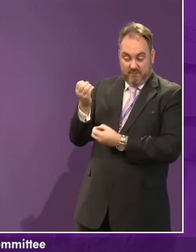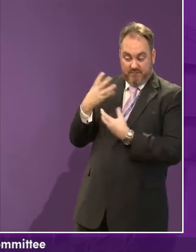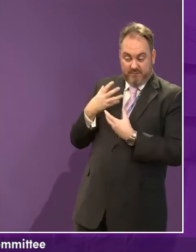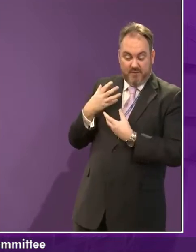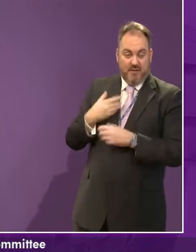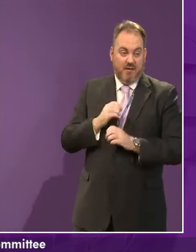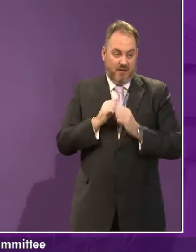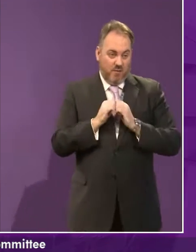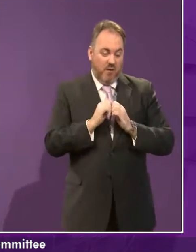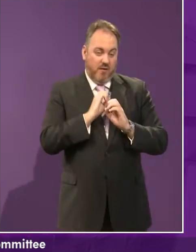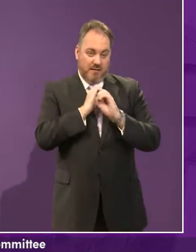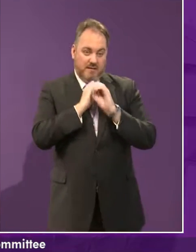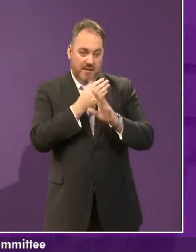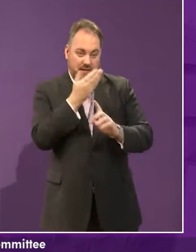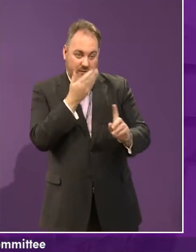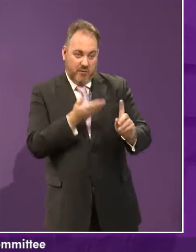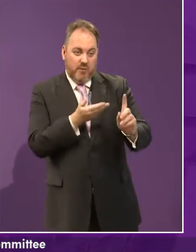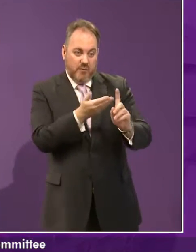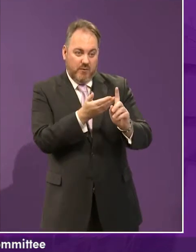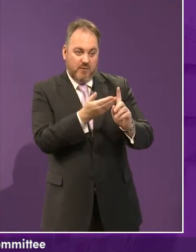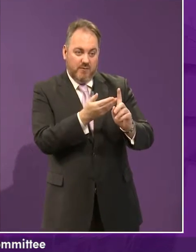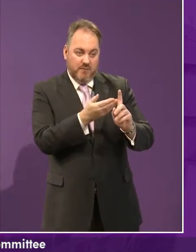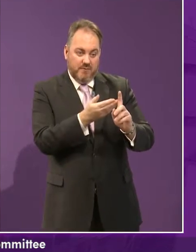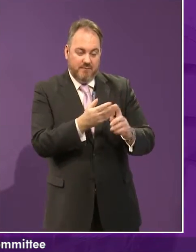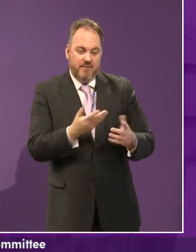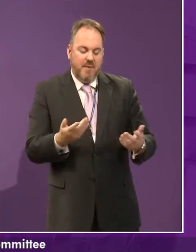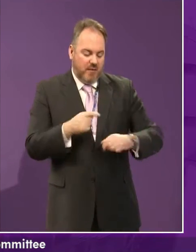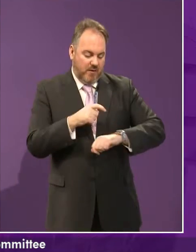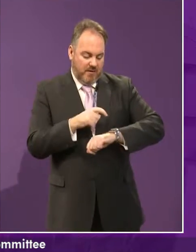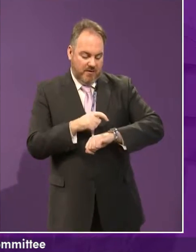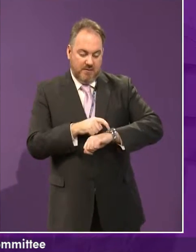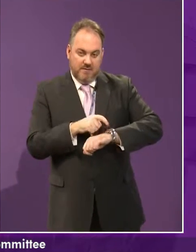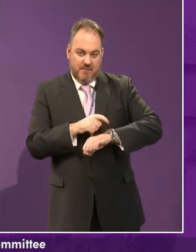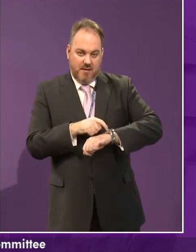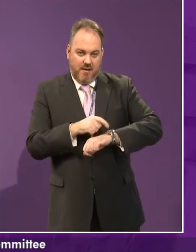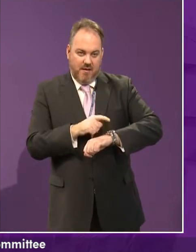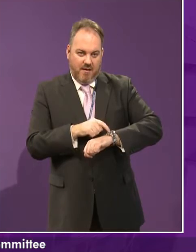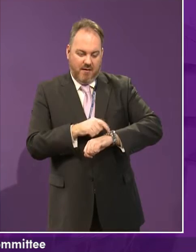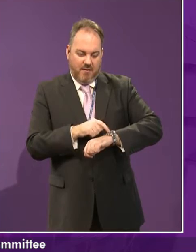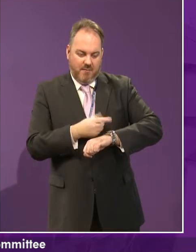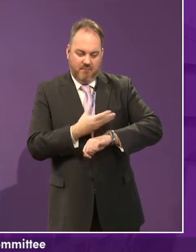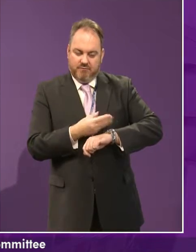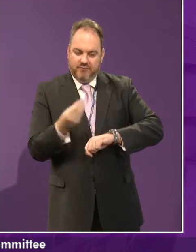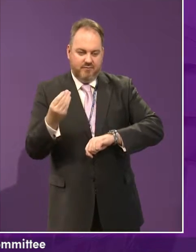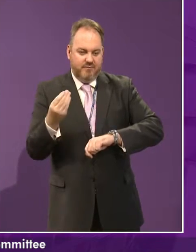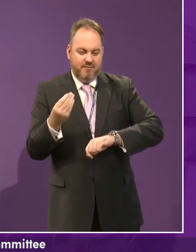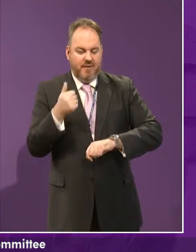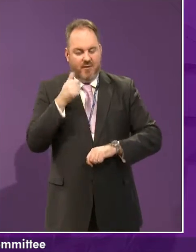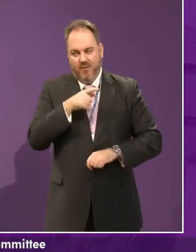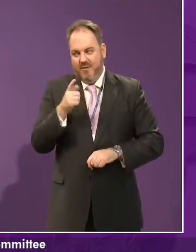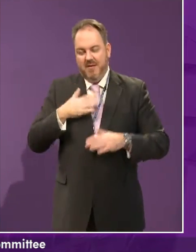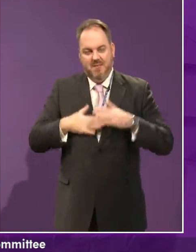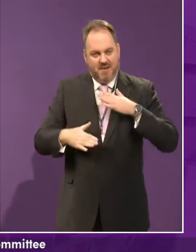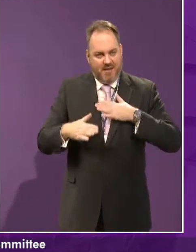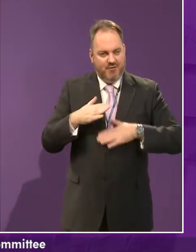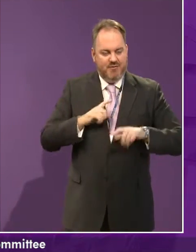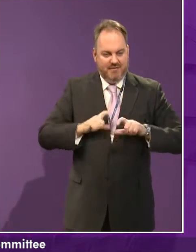consider in your work going forward. We're well over a time for you this morning, and you've been very patient because you've stayed with us